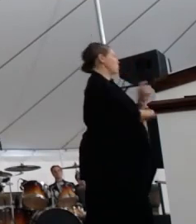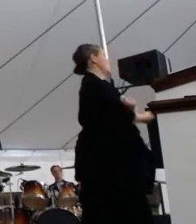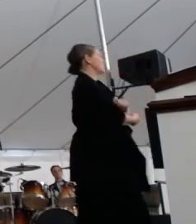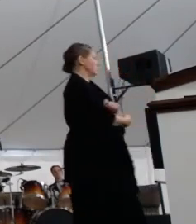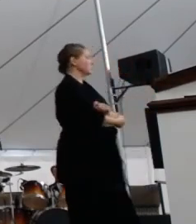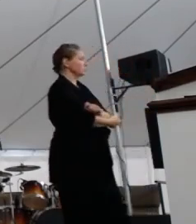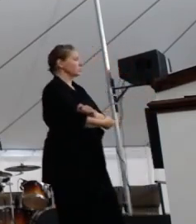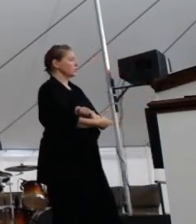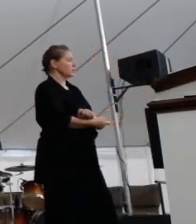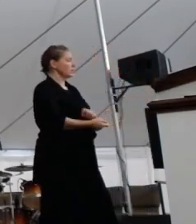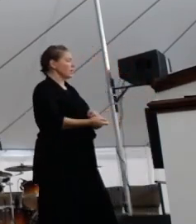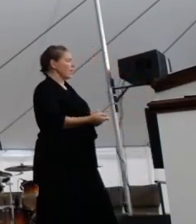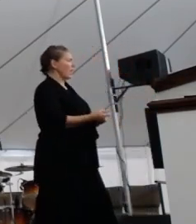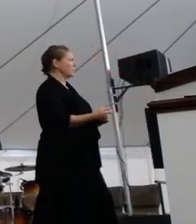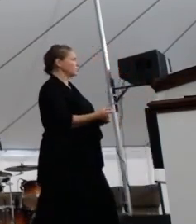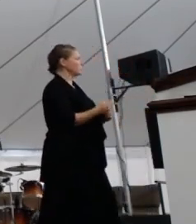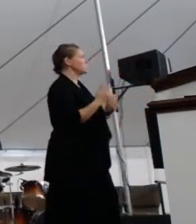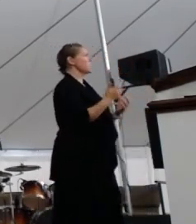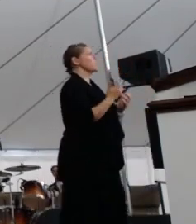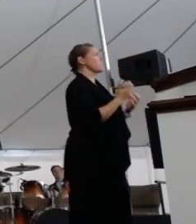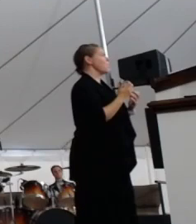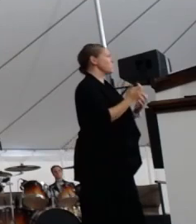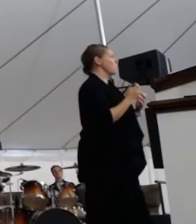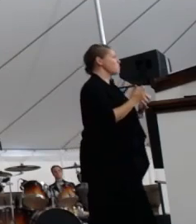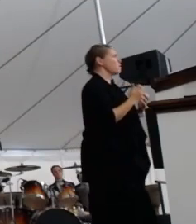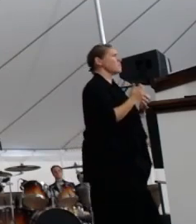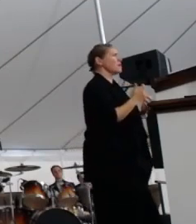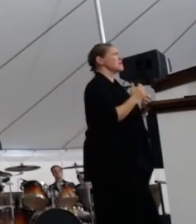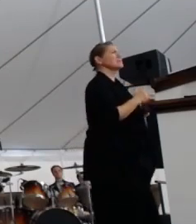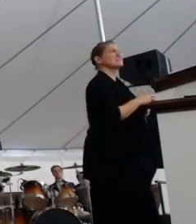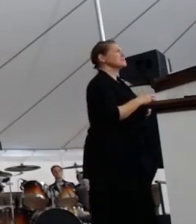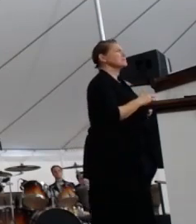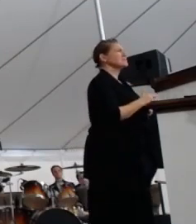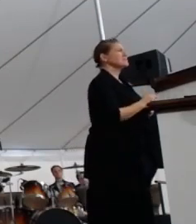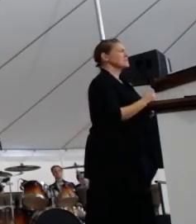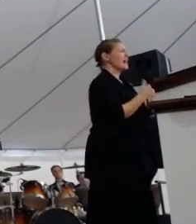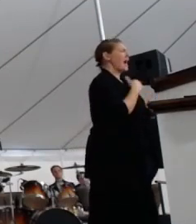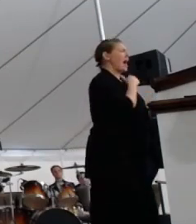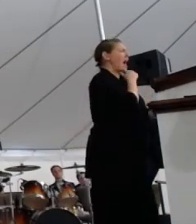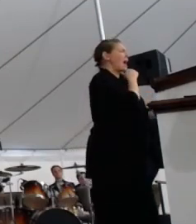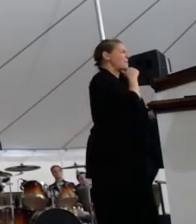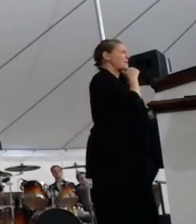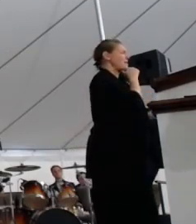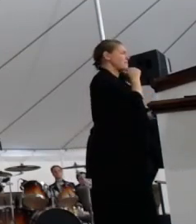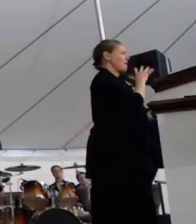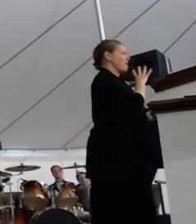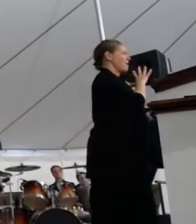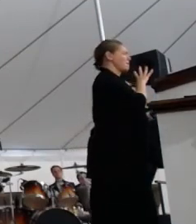A longing got inside of her. I don't belong here.